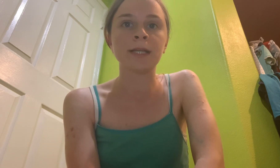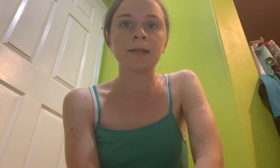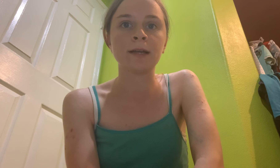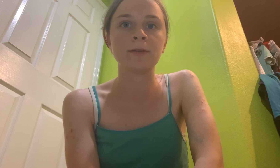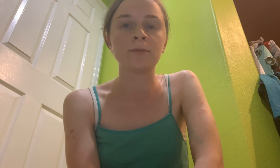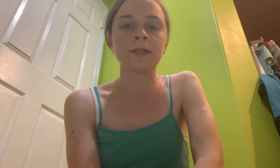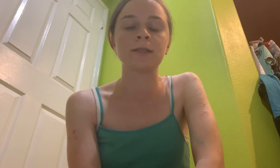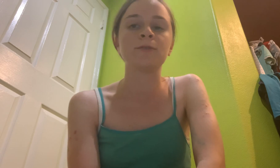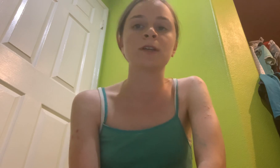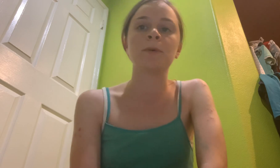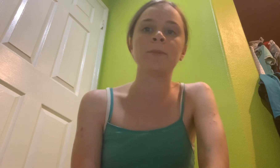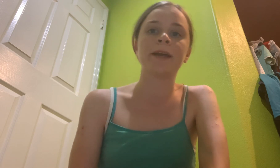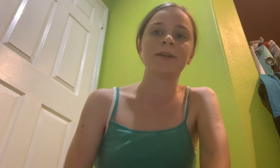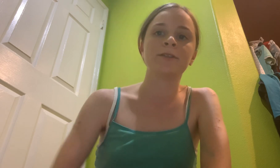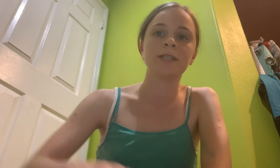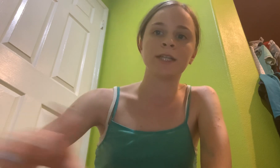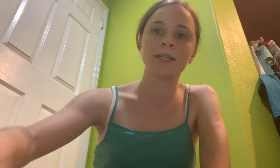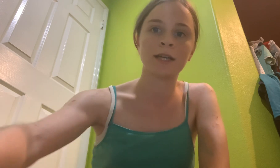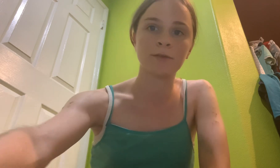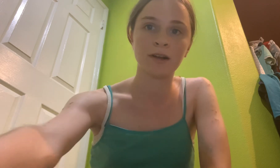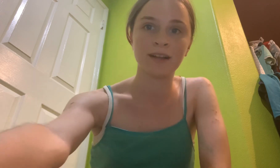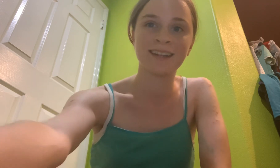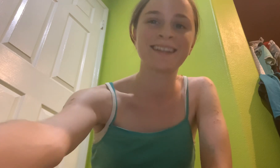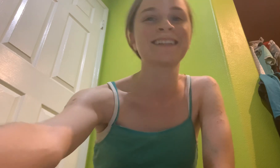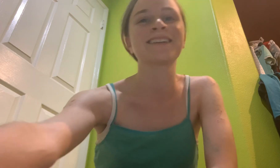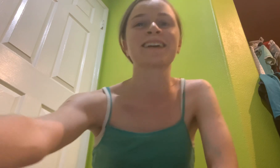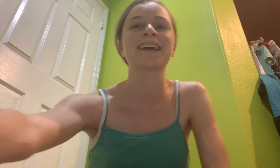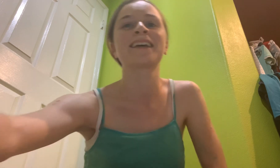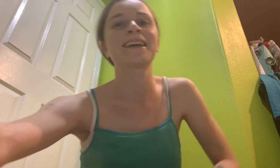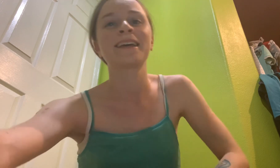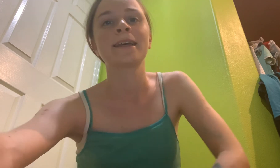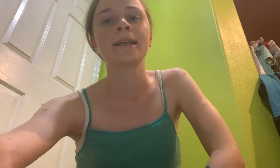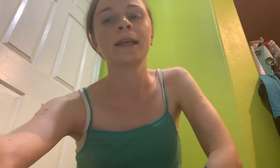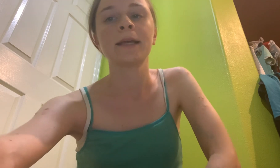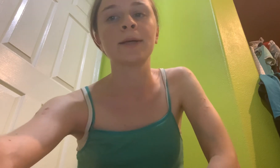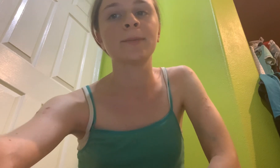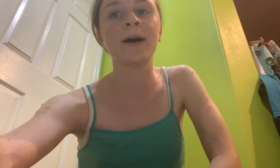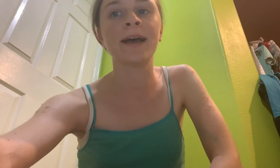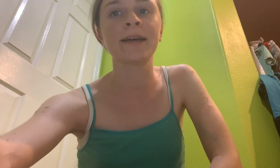I don't want to use up all my energy. I don't know. Okay. Thank you. Bye.